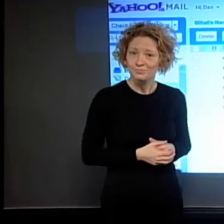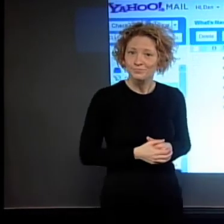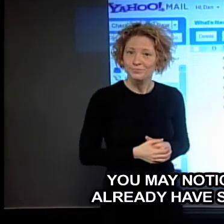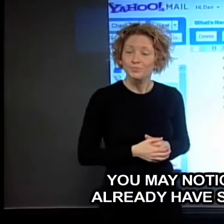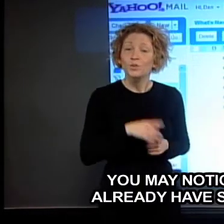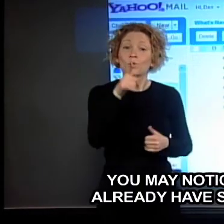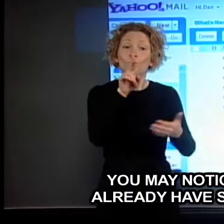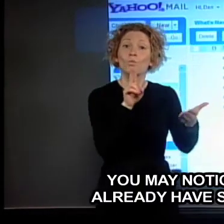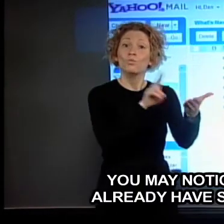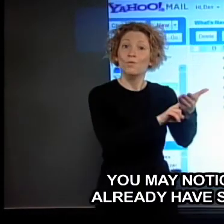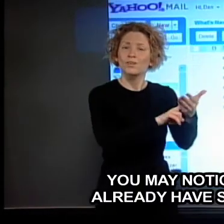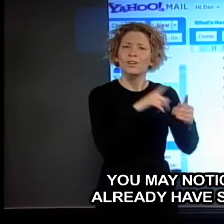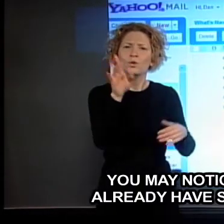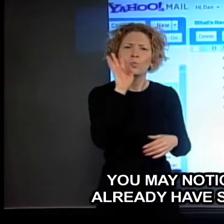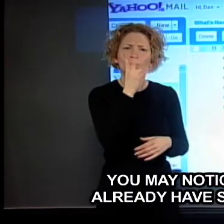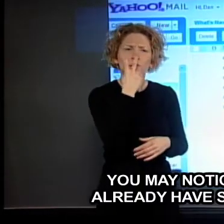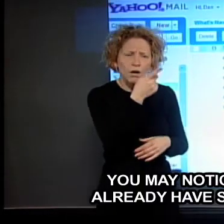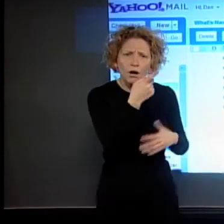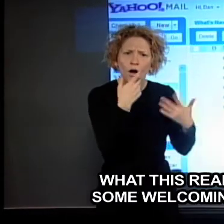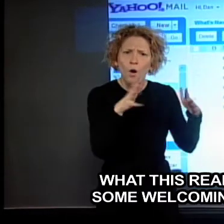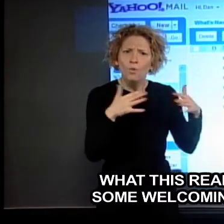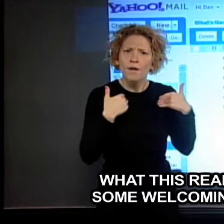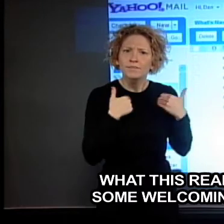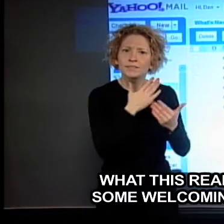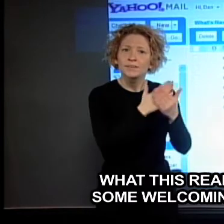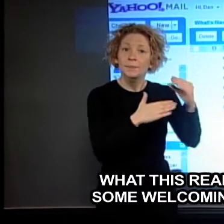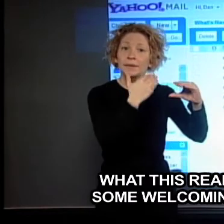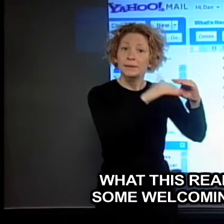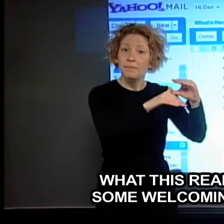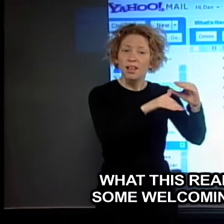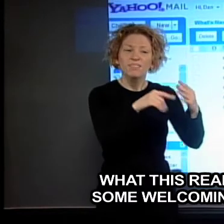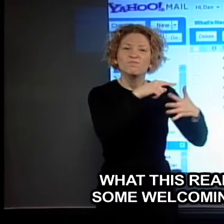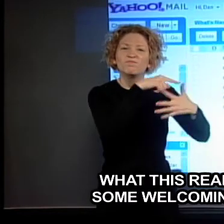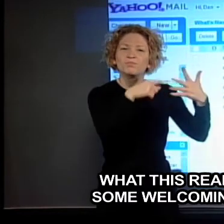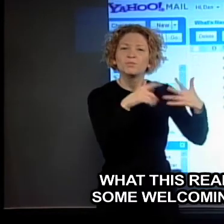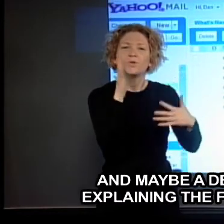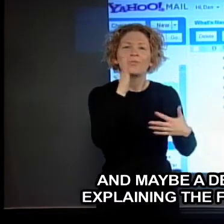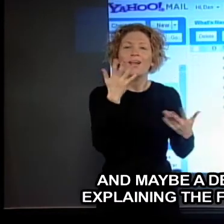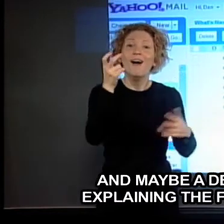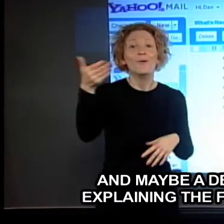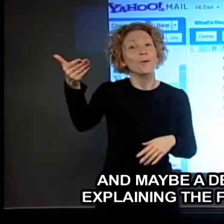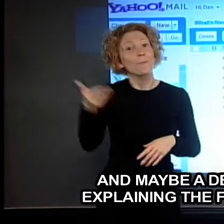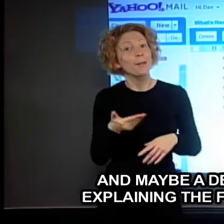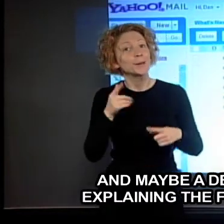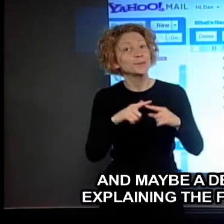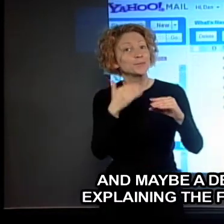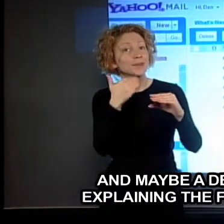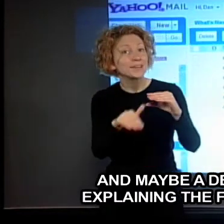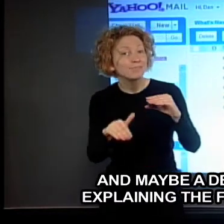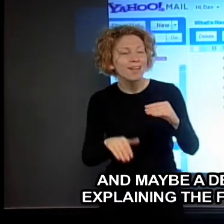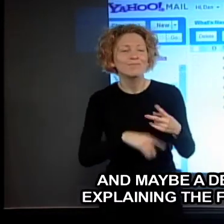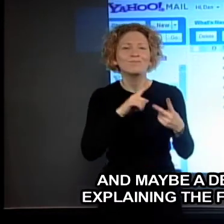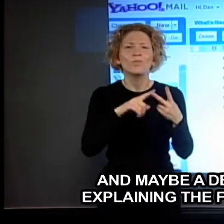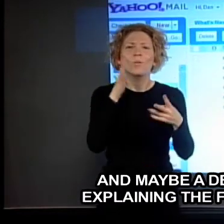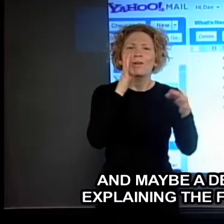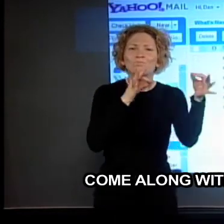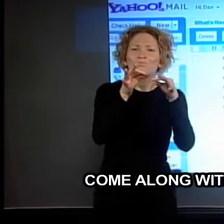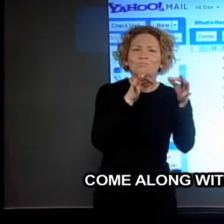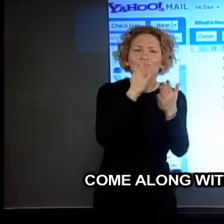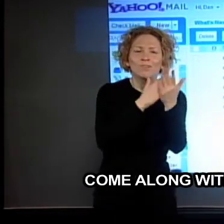You may notice that you already have some emails. What this really is this is some welcoming messages and maybe a detailed note explaining the features that come along with